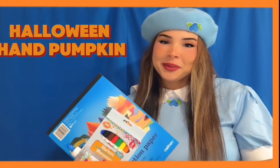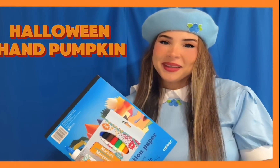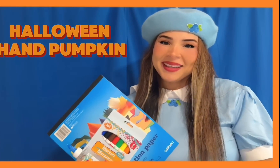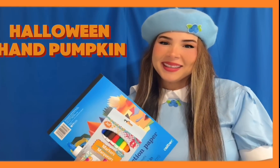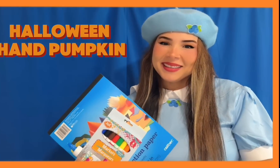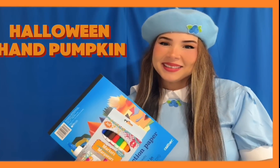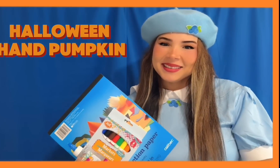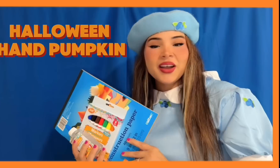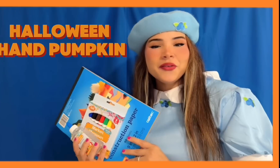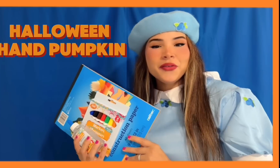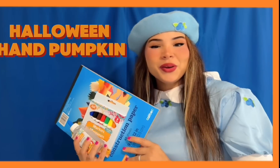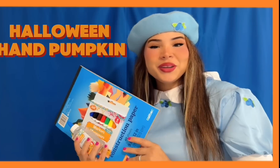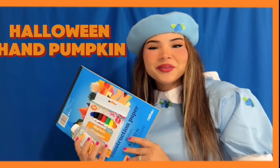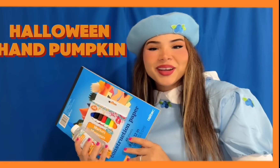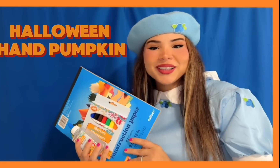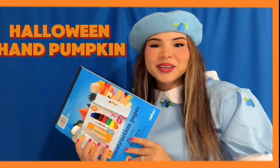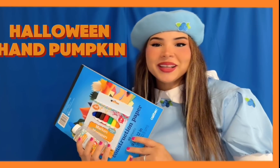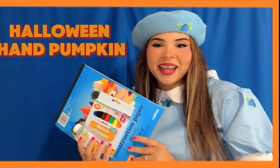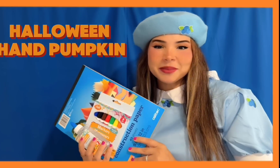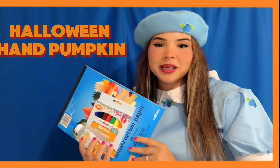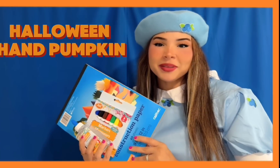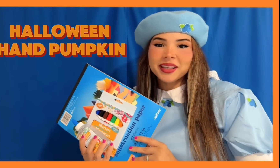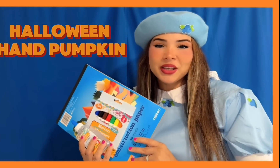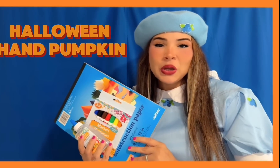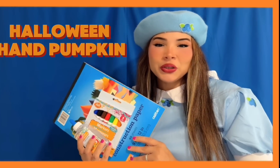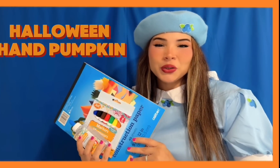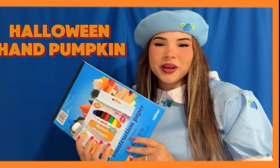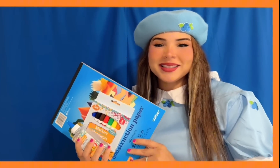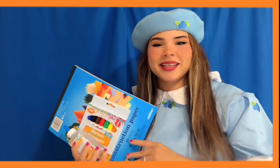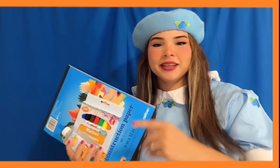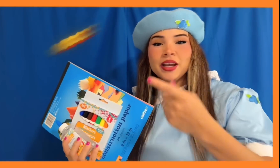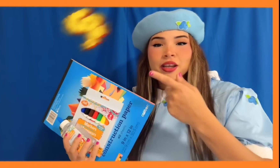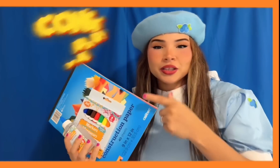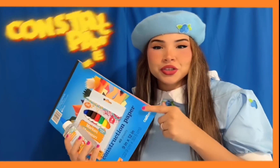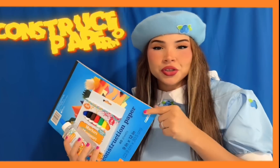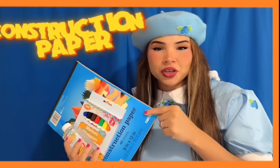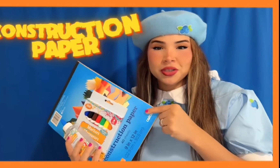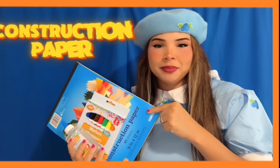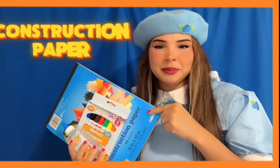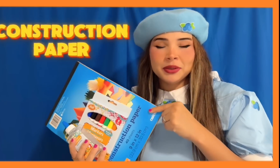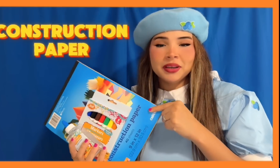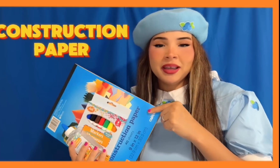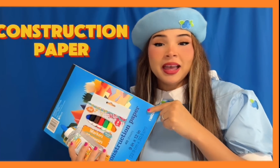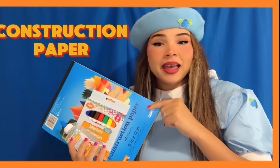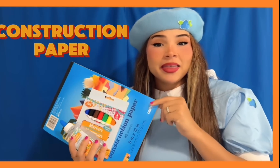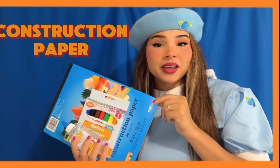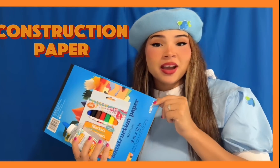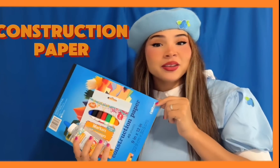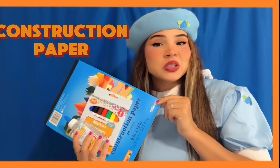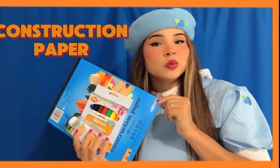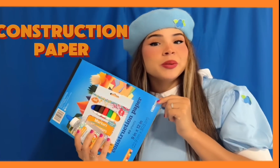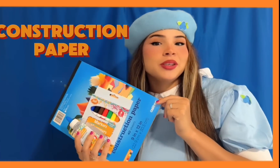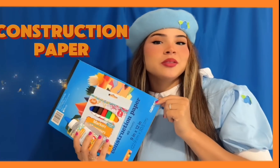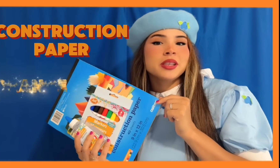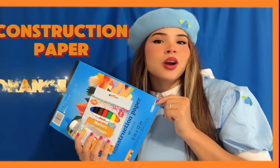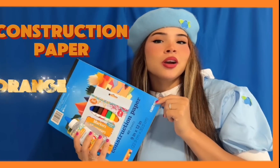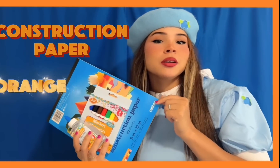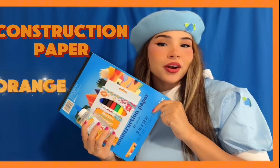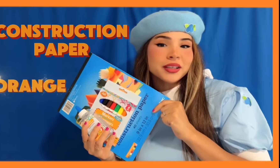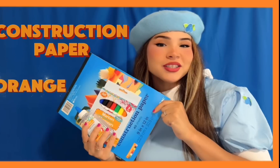me? For your very own hand pumpkin, you're going to need construction paper, and the colors we'll be using are orange